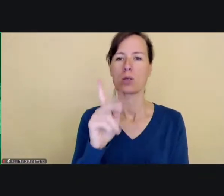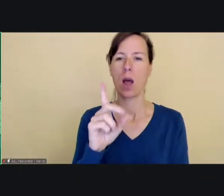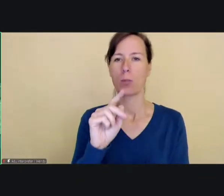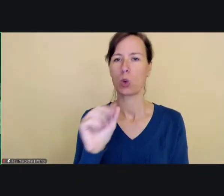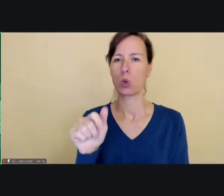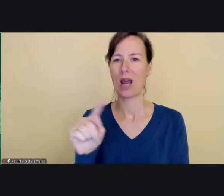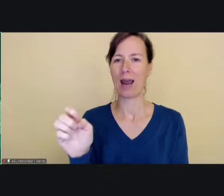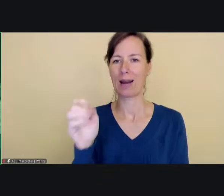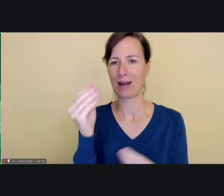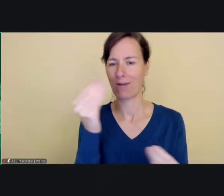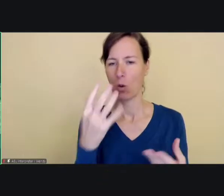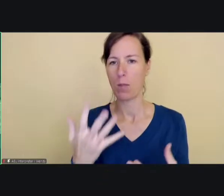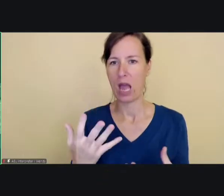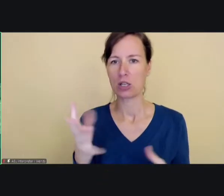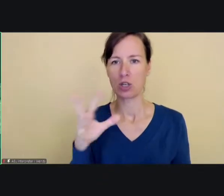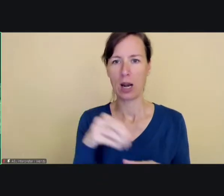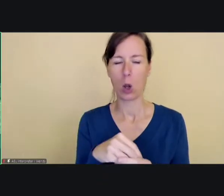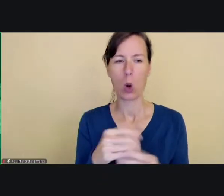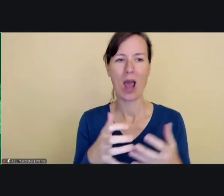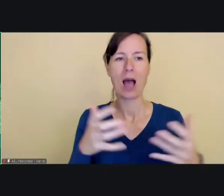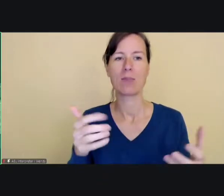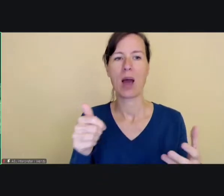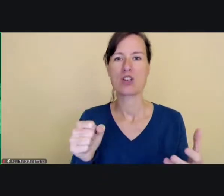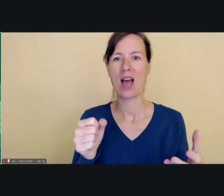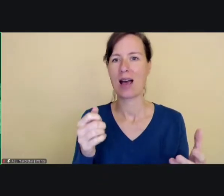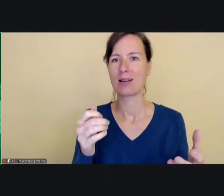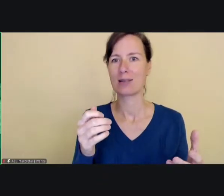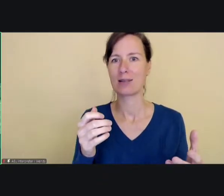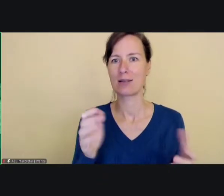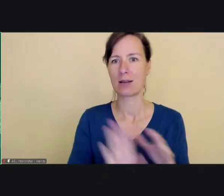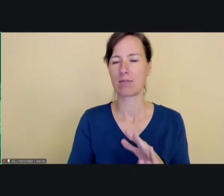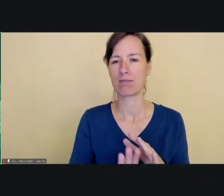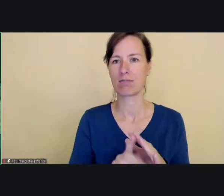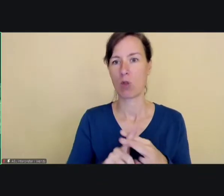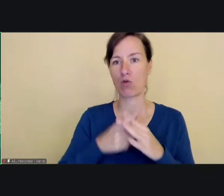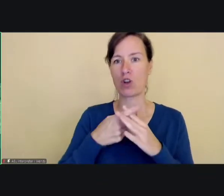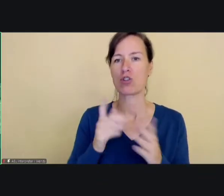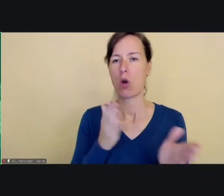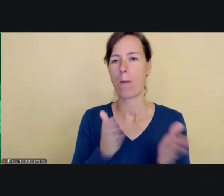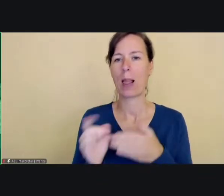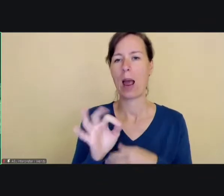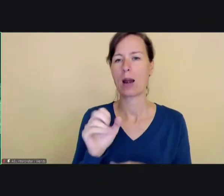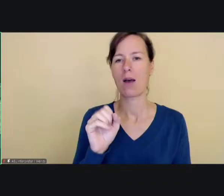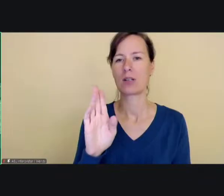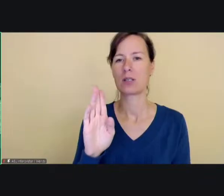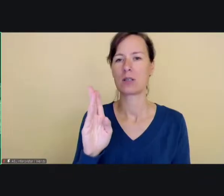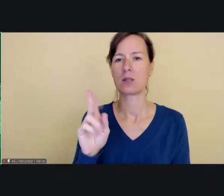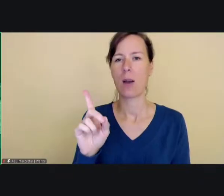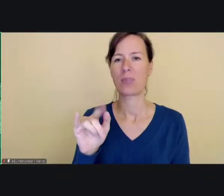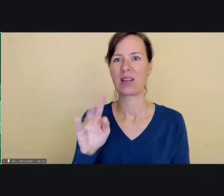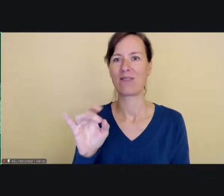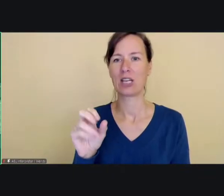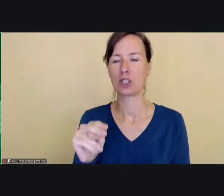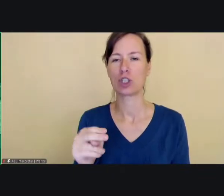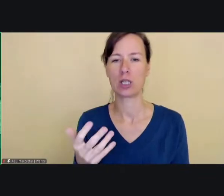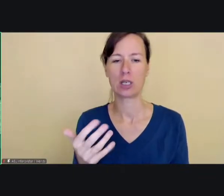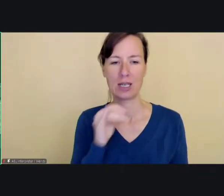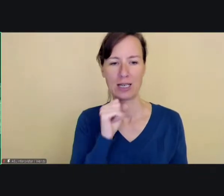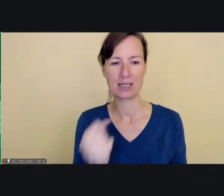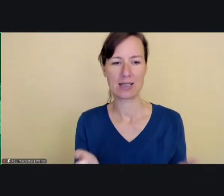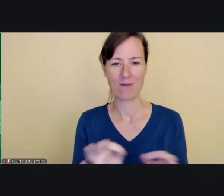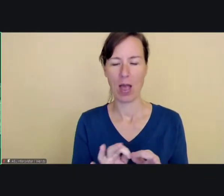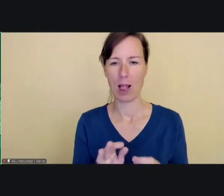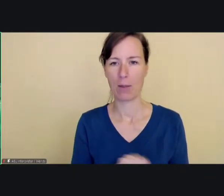of the preliminary plan of subdivision as is publicly available. So I'm going to leave that with you, and we can talk about it